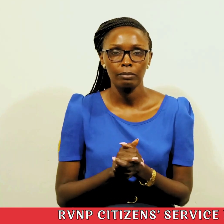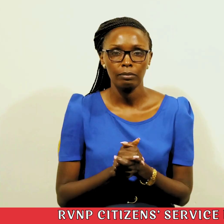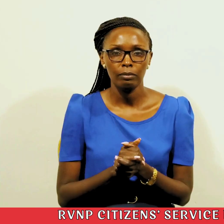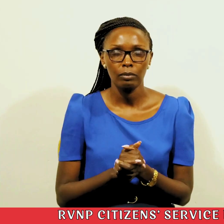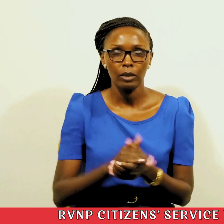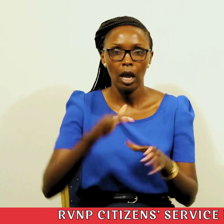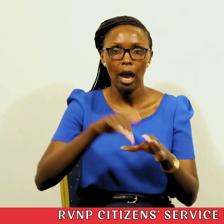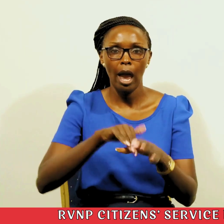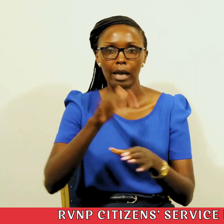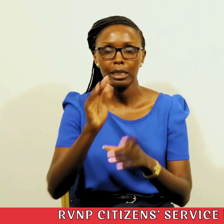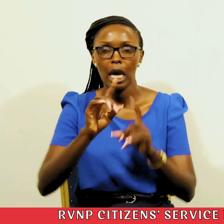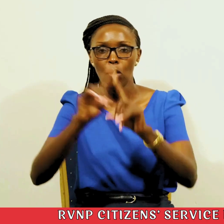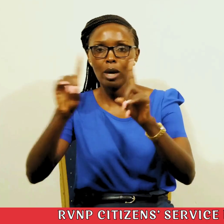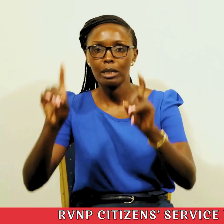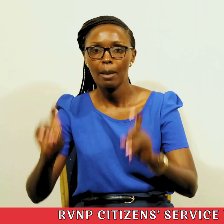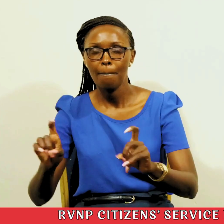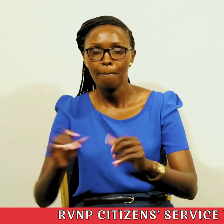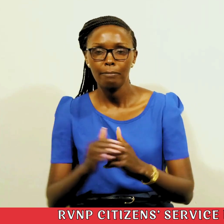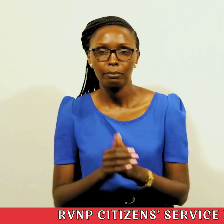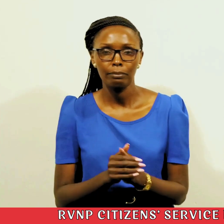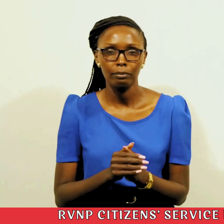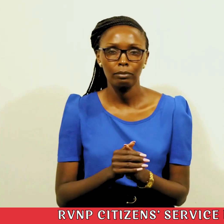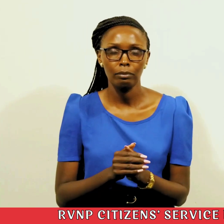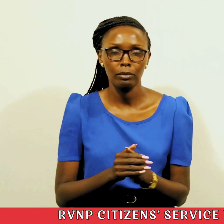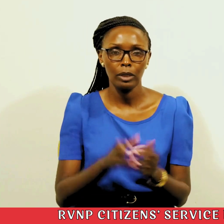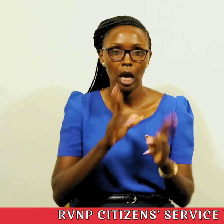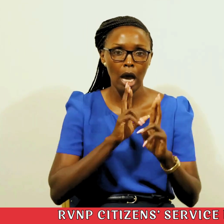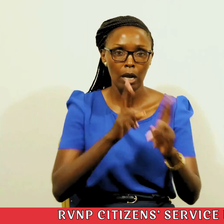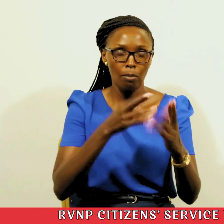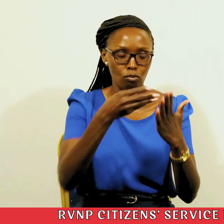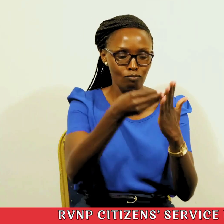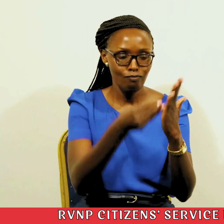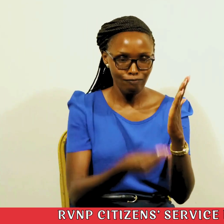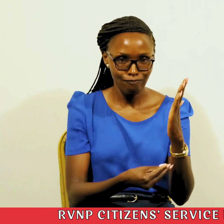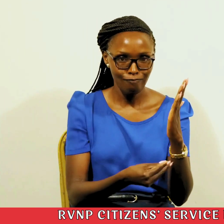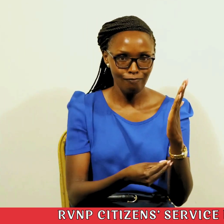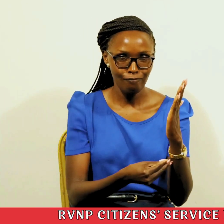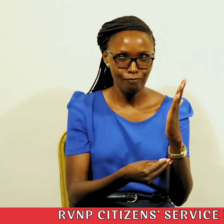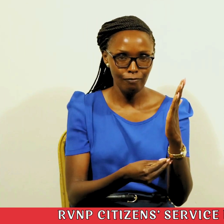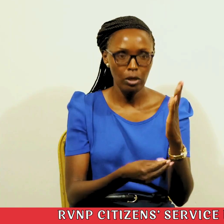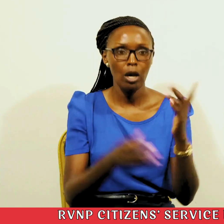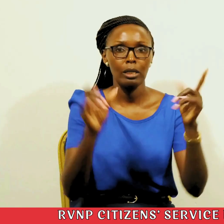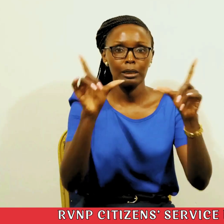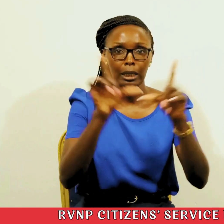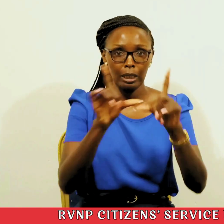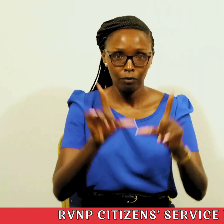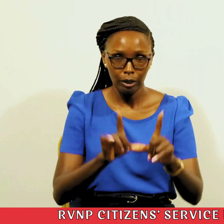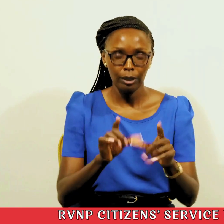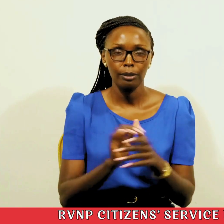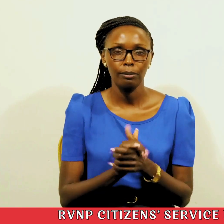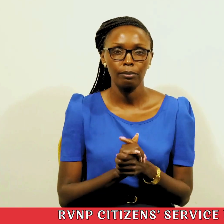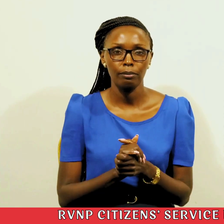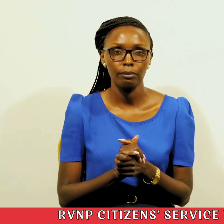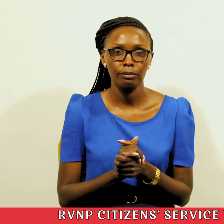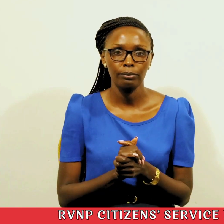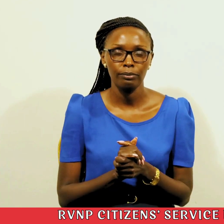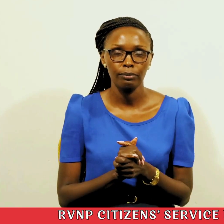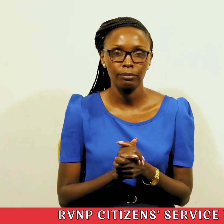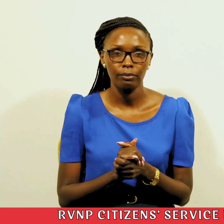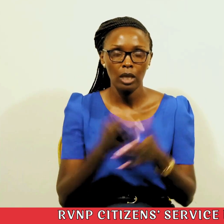External exam result slip and certificates. The requirement